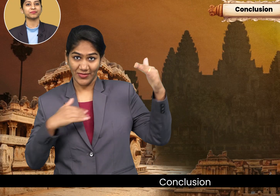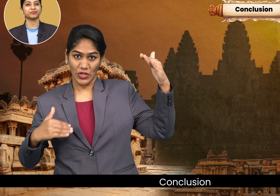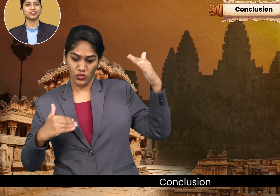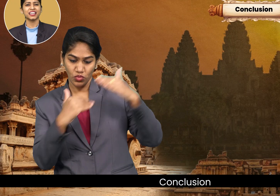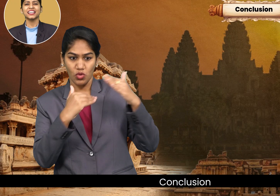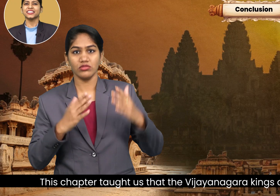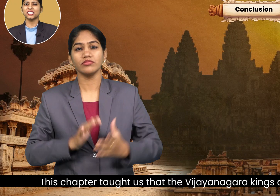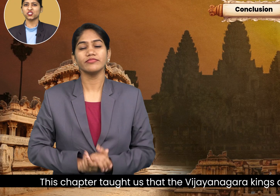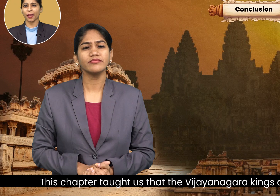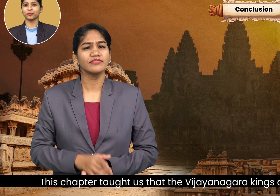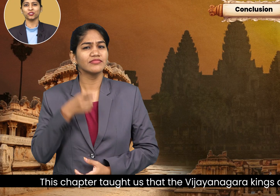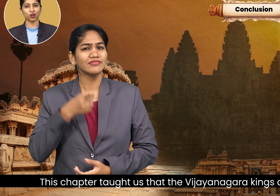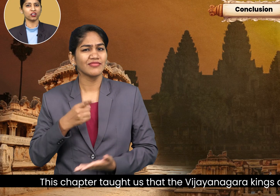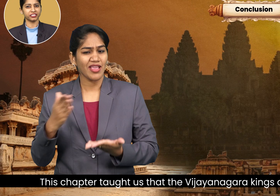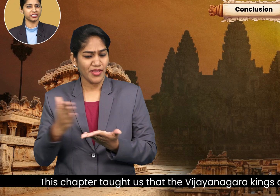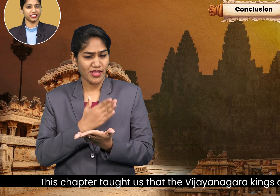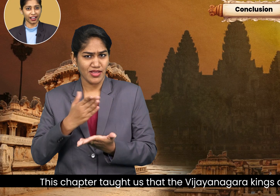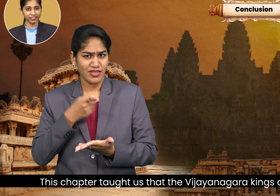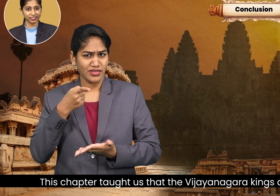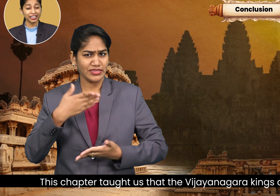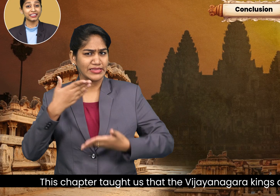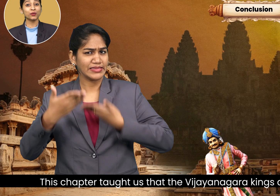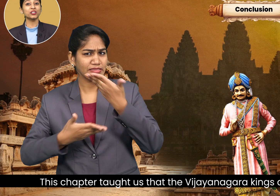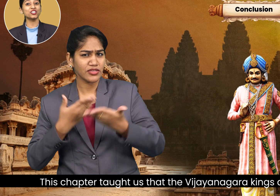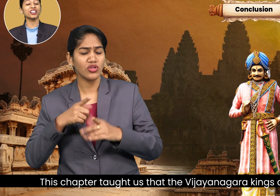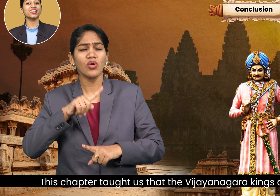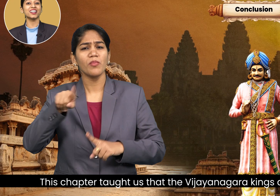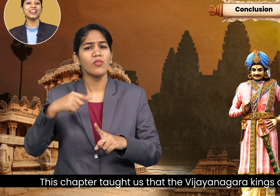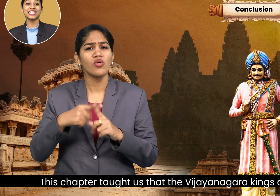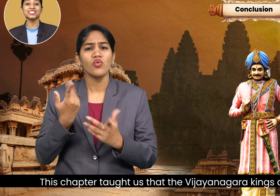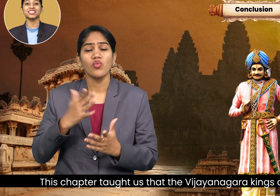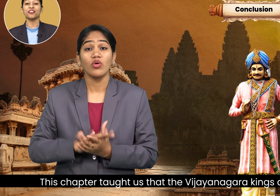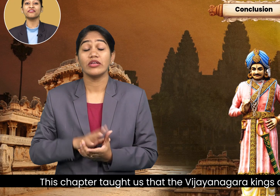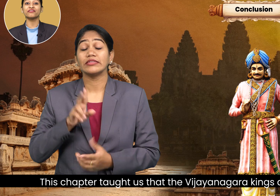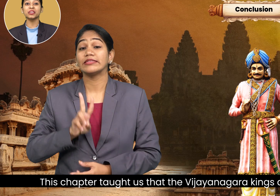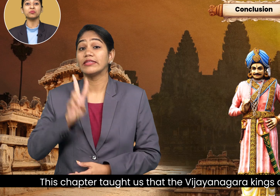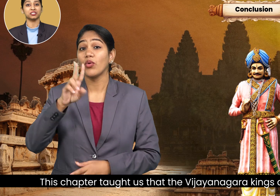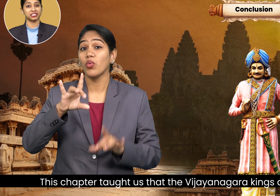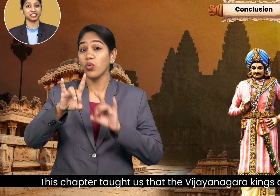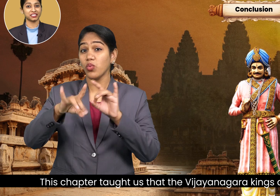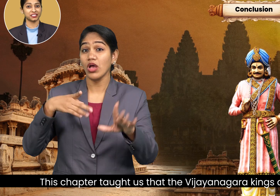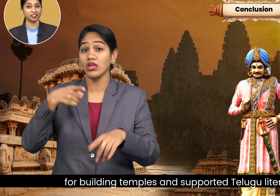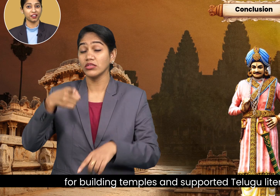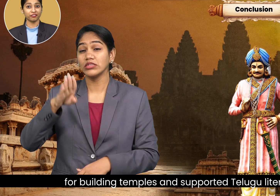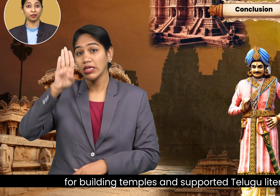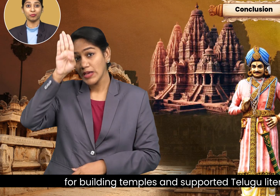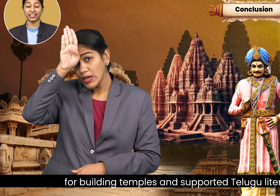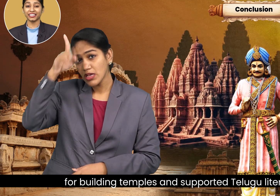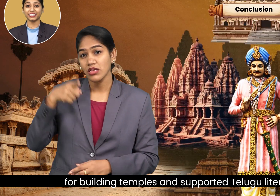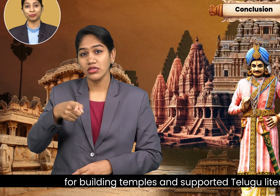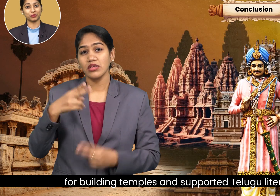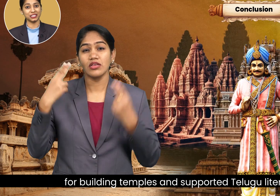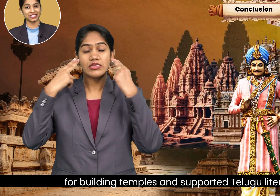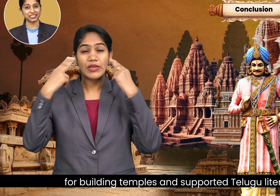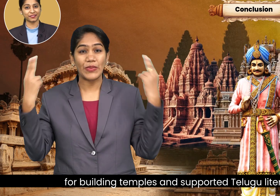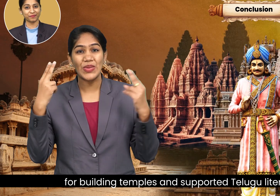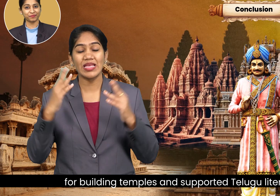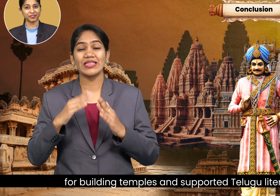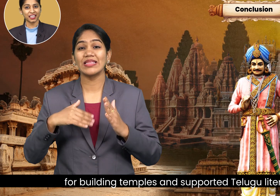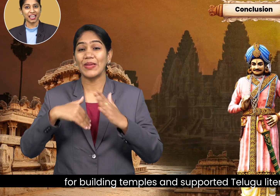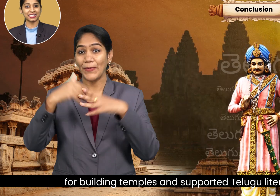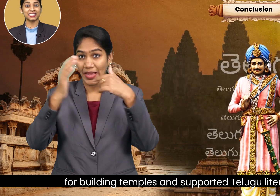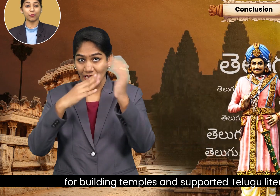Conclusion. This chapter taught us that the Vijayanagara kings are famous for building